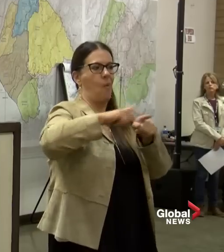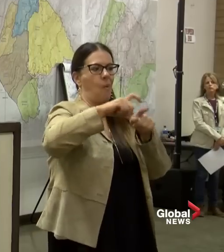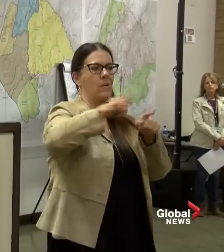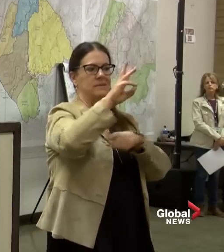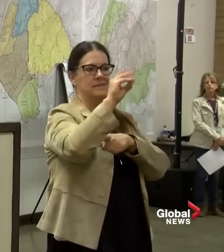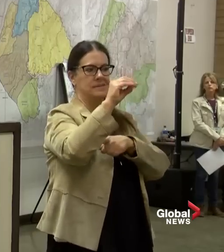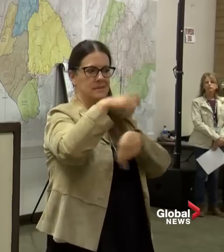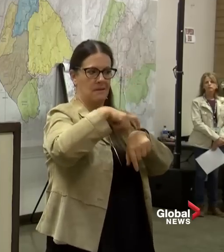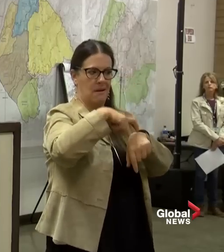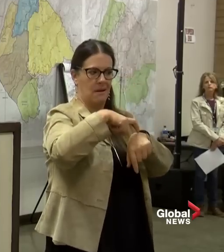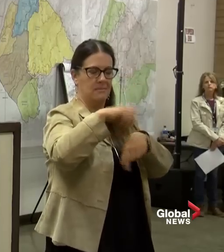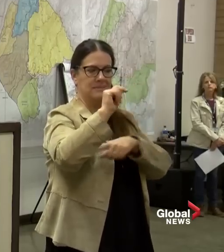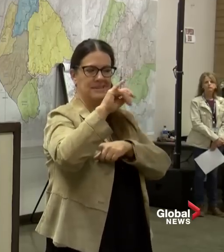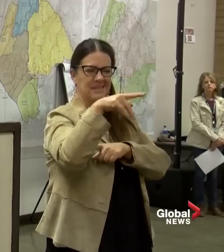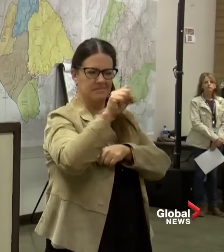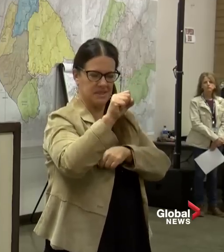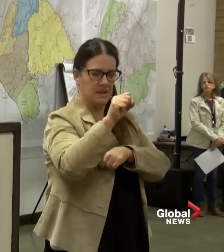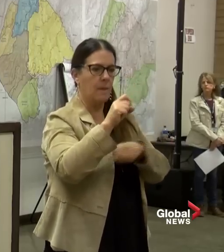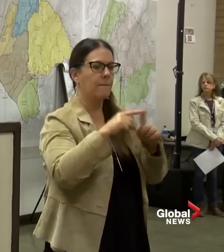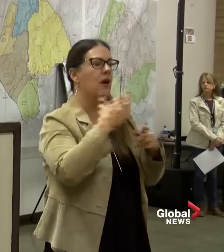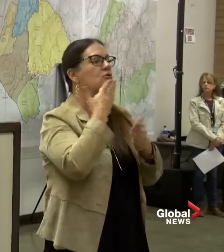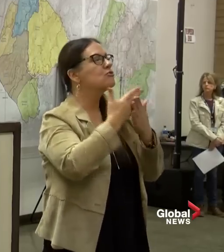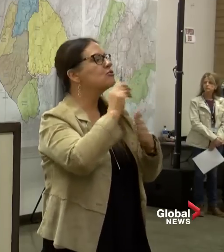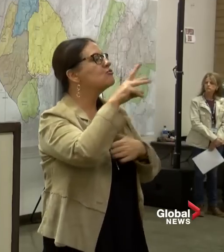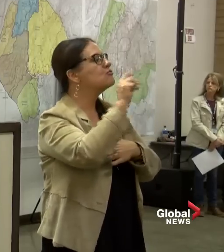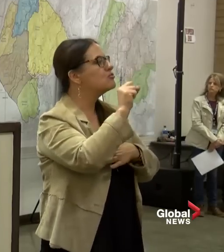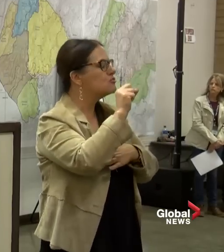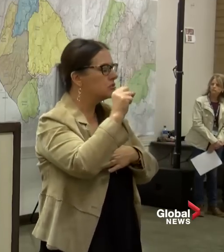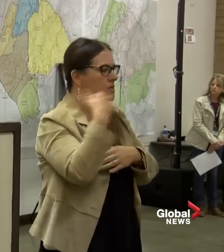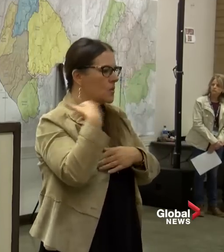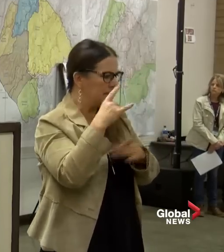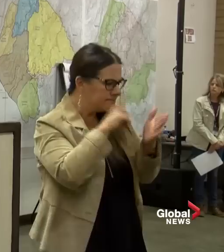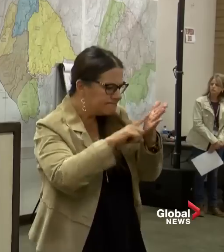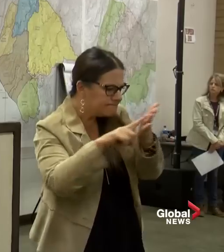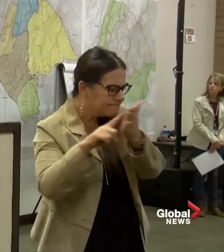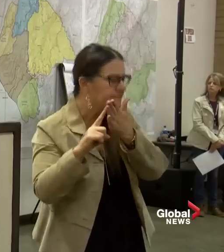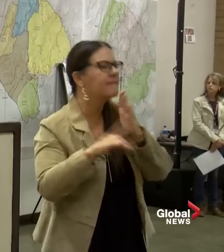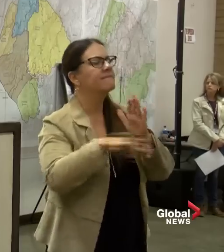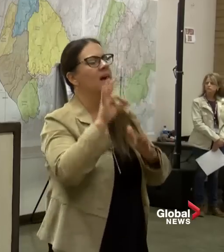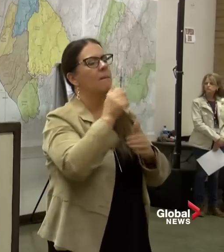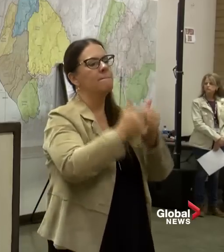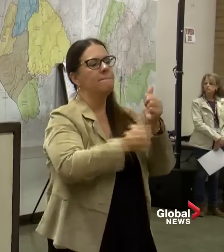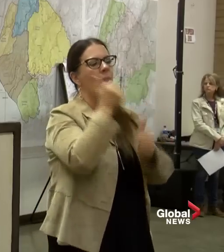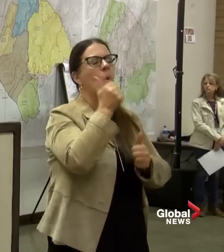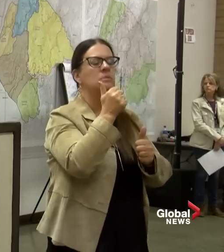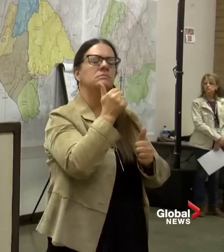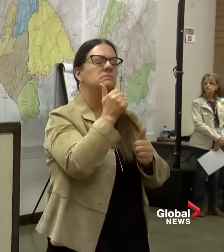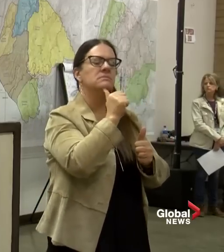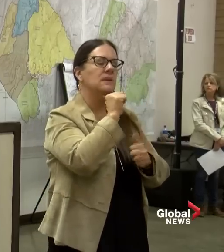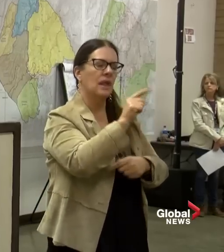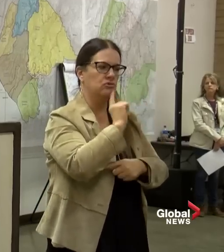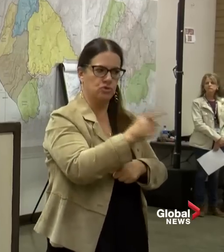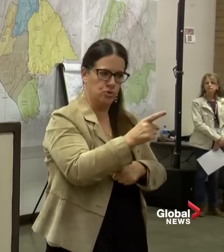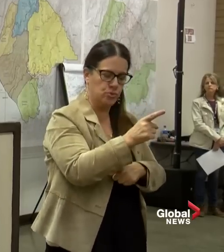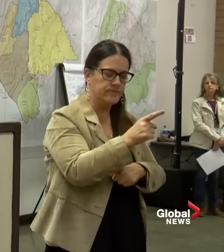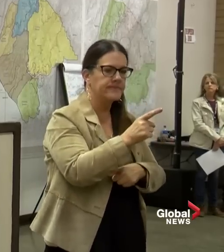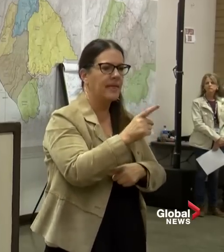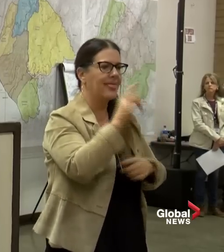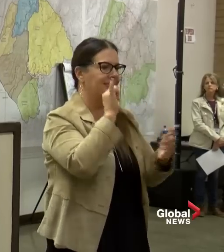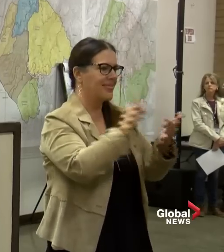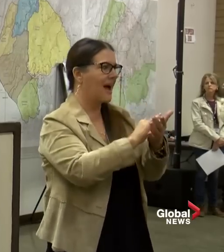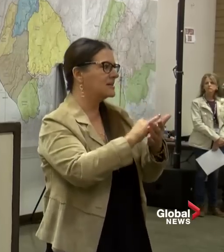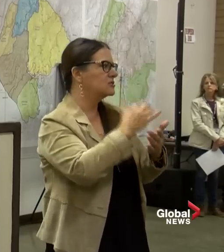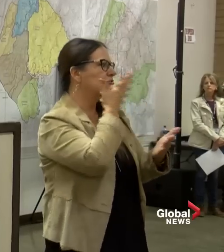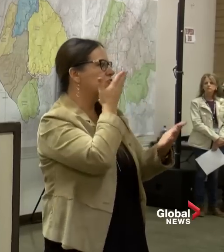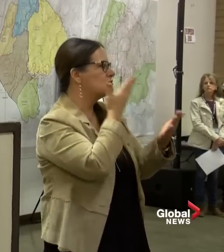good news is most all of those have turned out to be unfounded. That is a testament, I